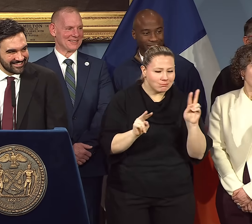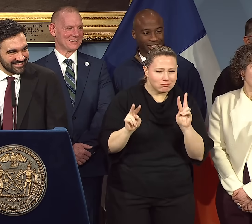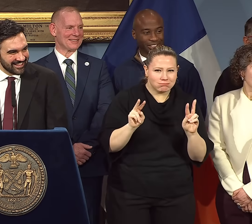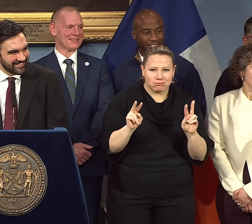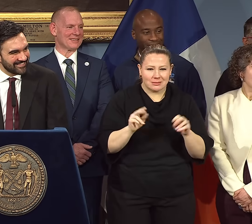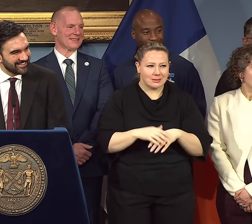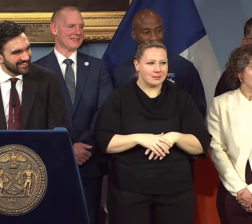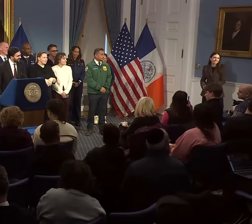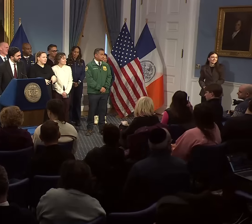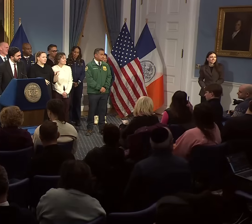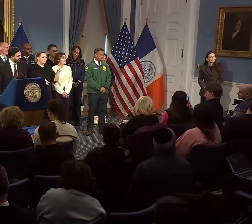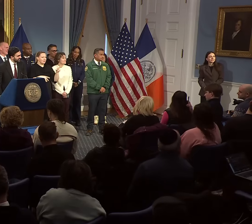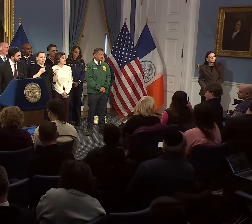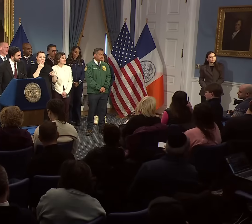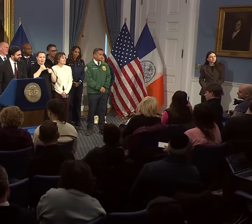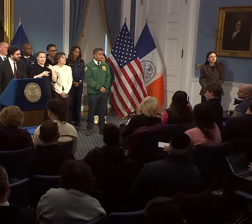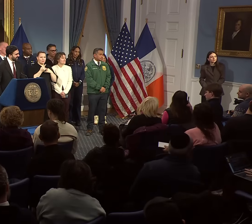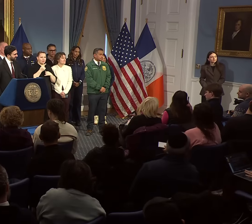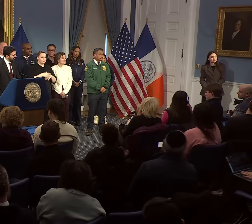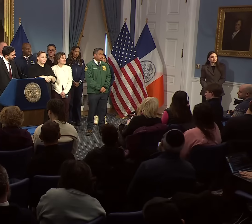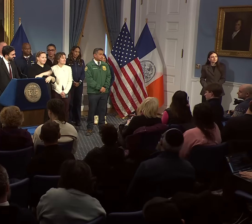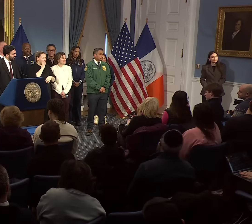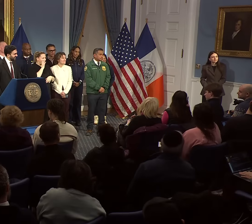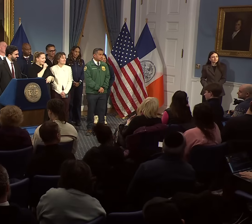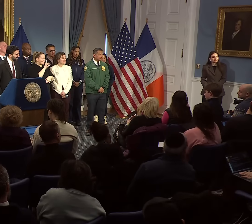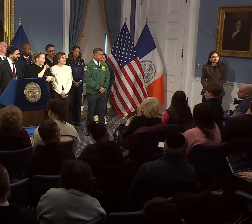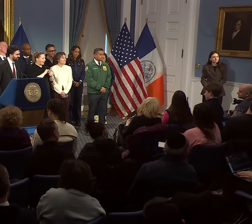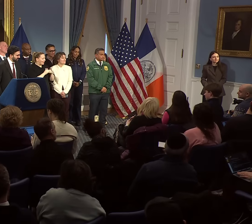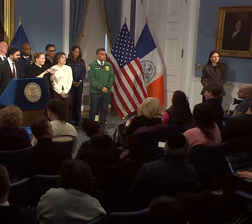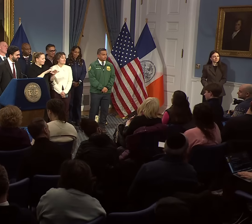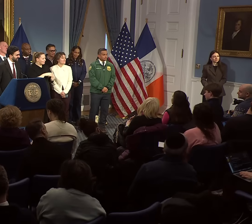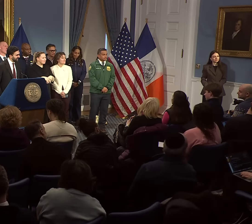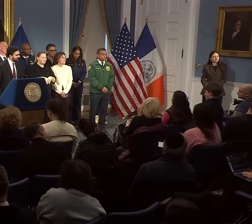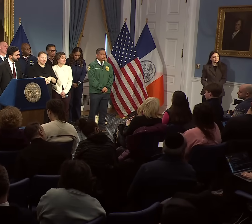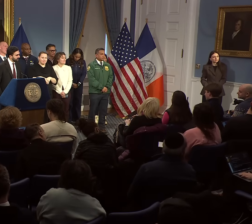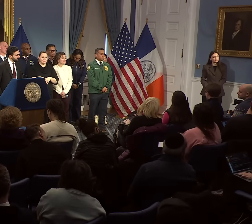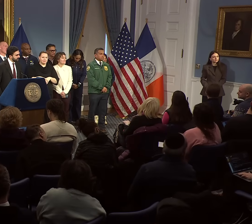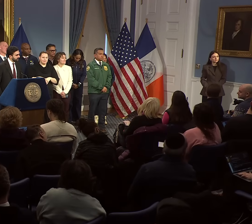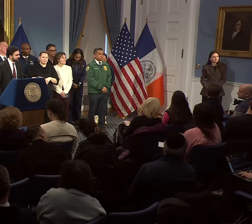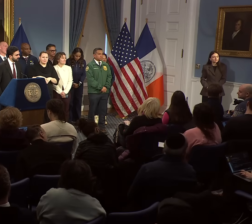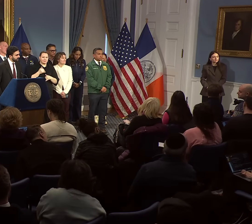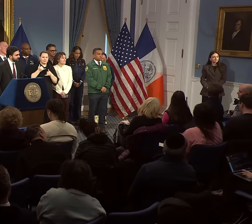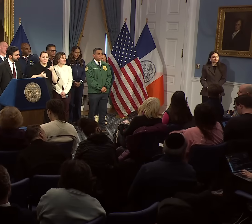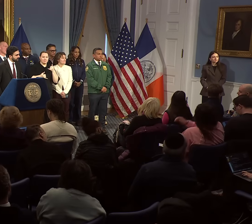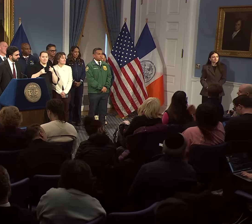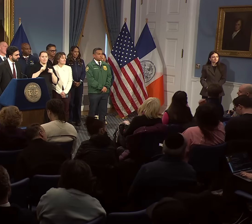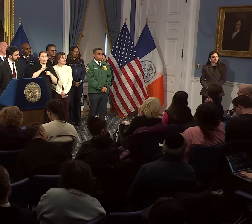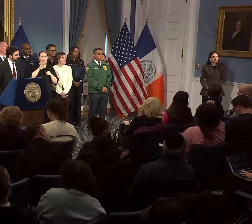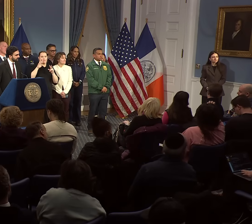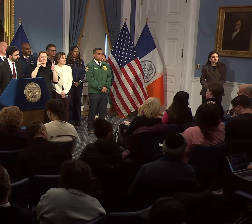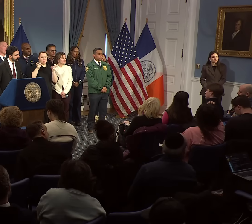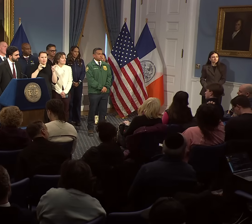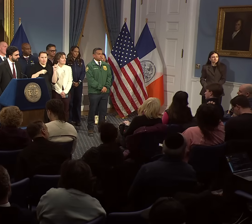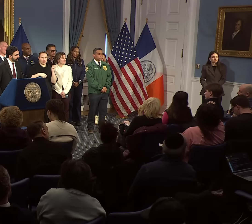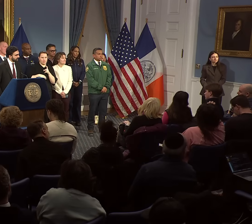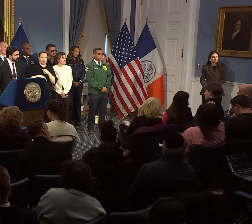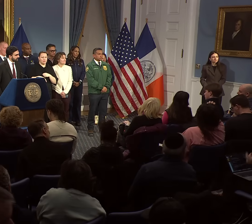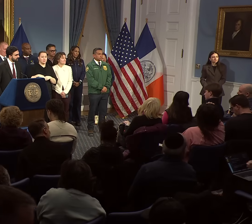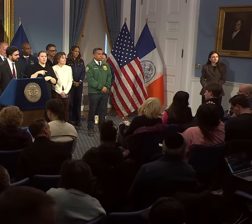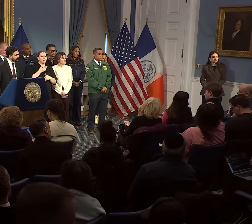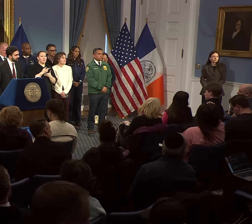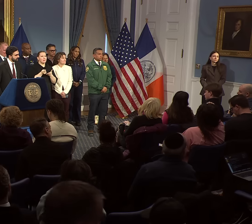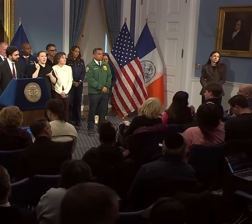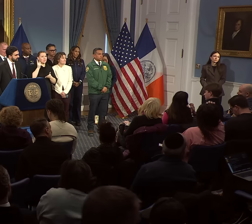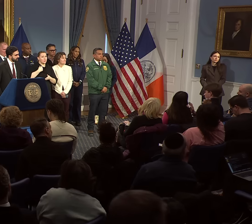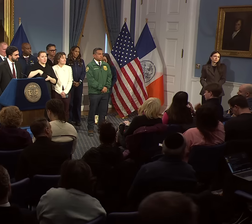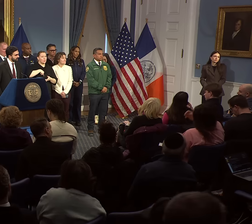one more right here. Yeah. I just had one off topic. Oh, hey, Sally, how's it going? Good, how are you? Doing well. Last week, we reported that your law